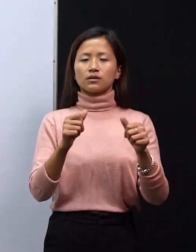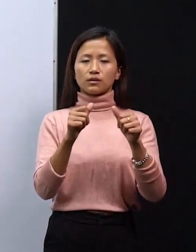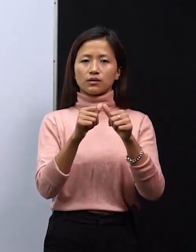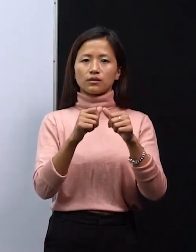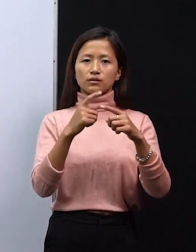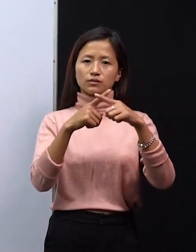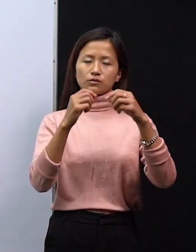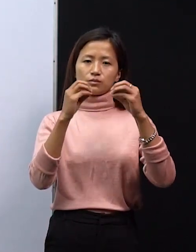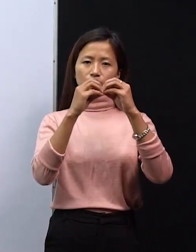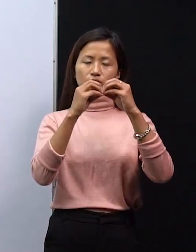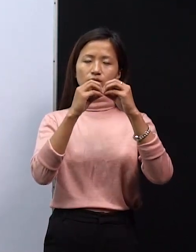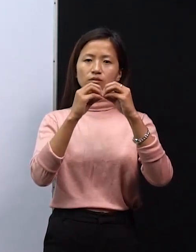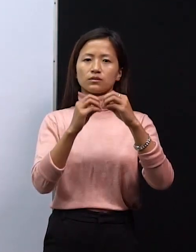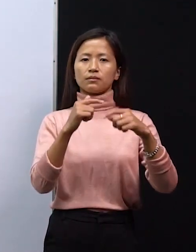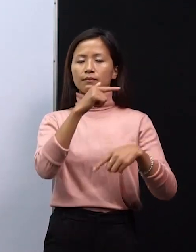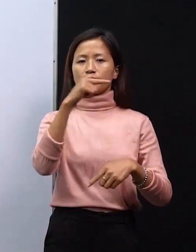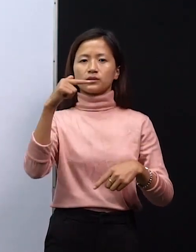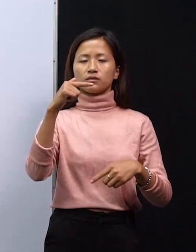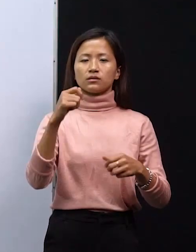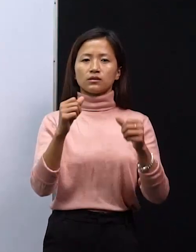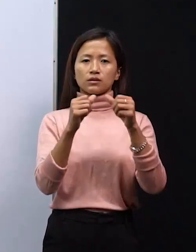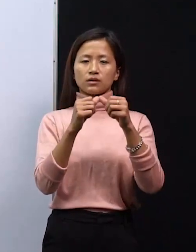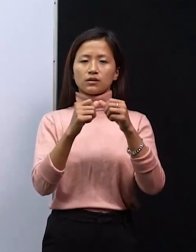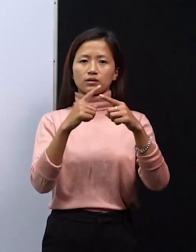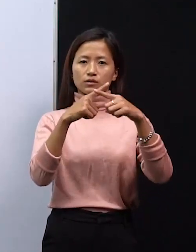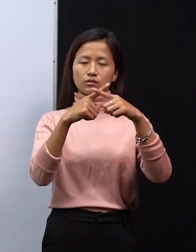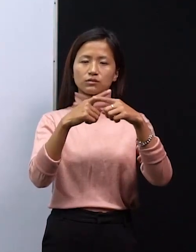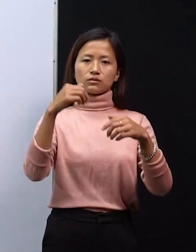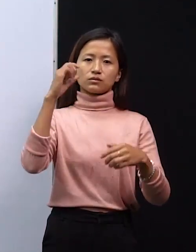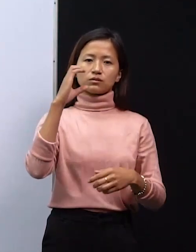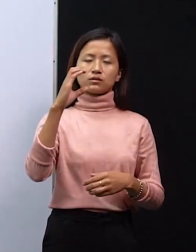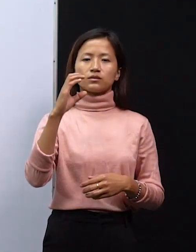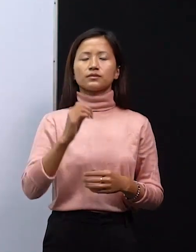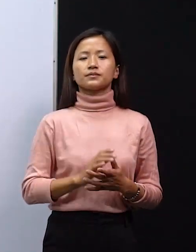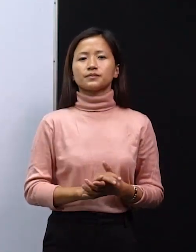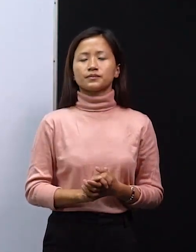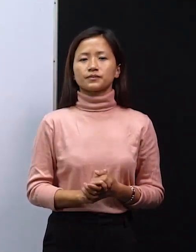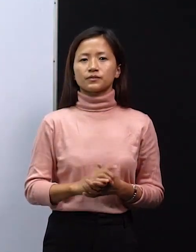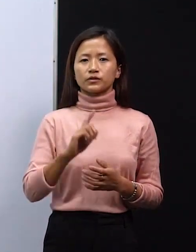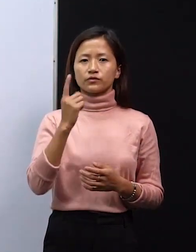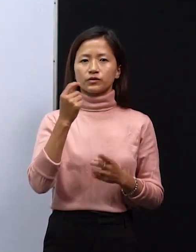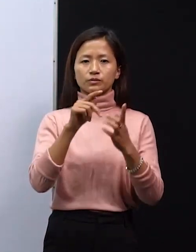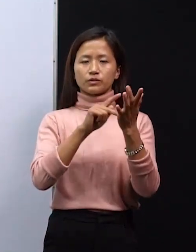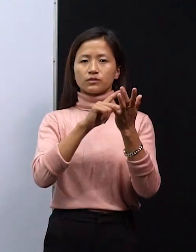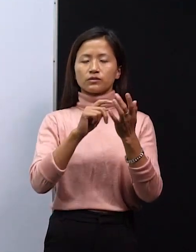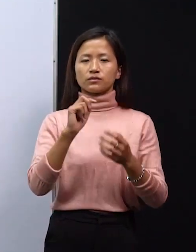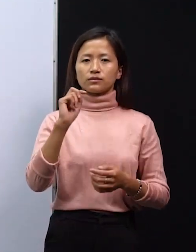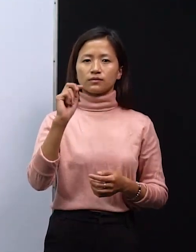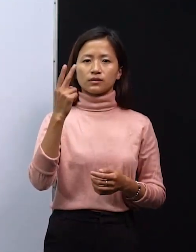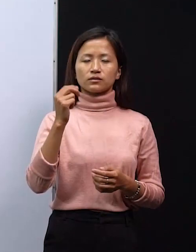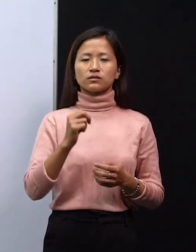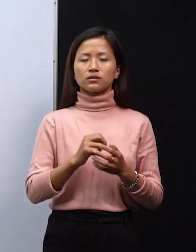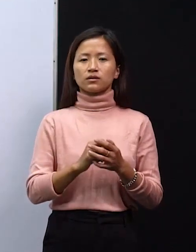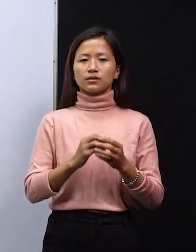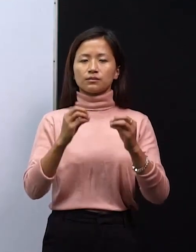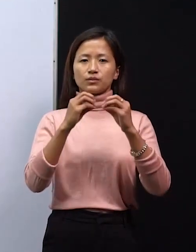into B minus A into C. This is the first part. The next part is B